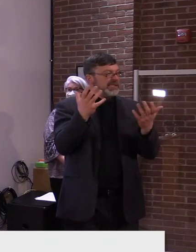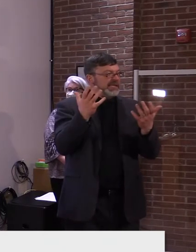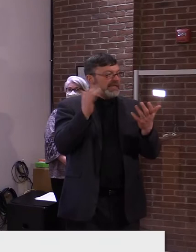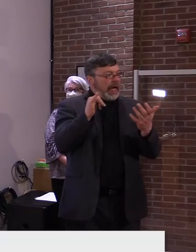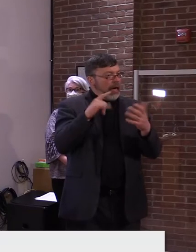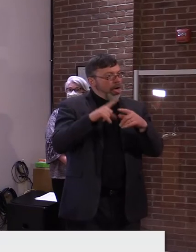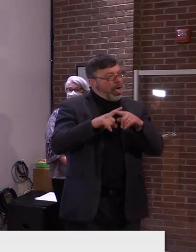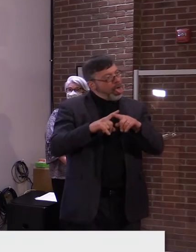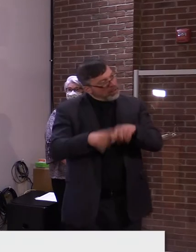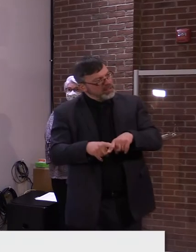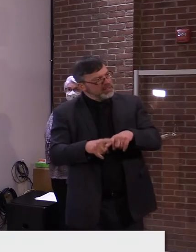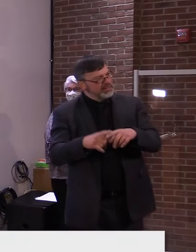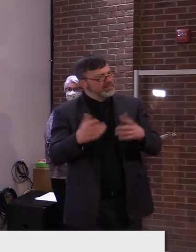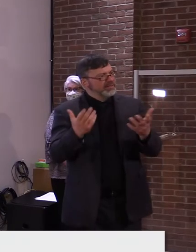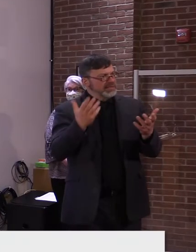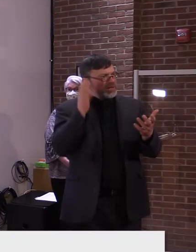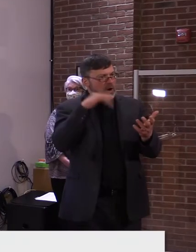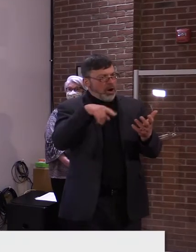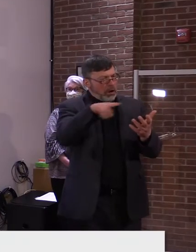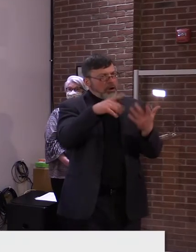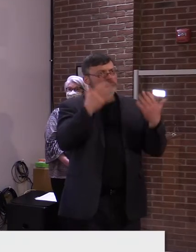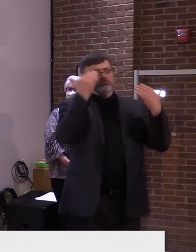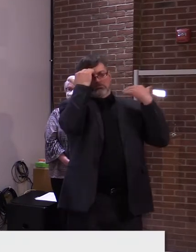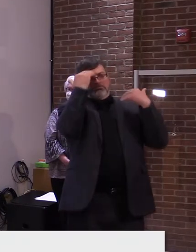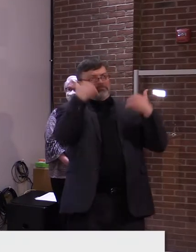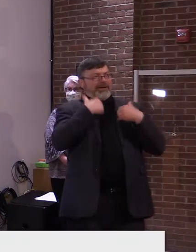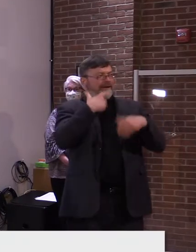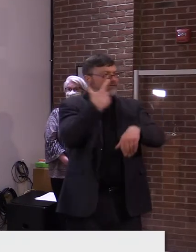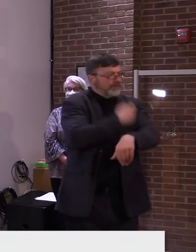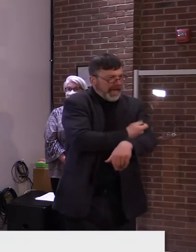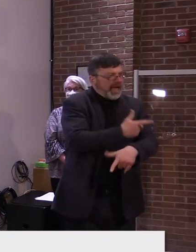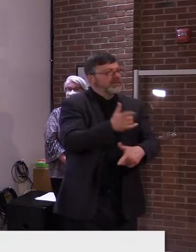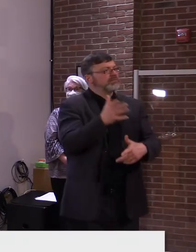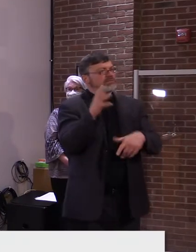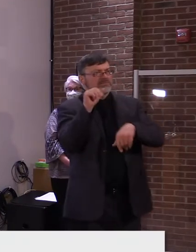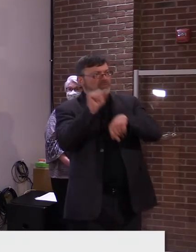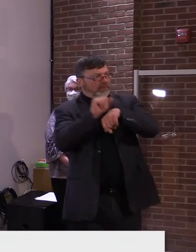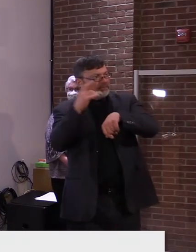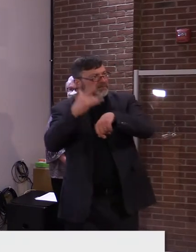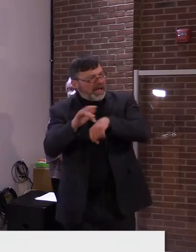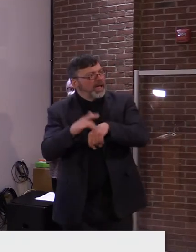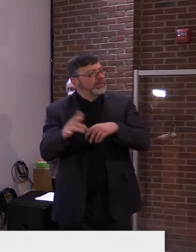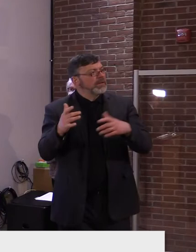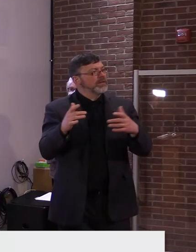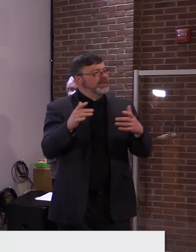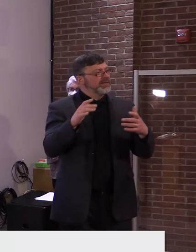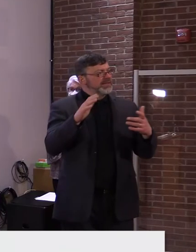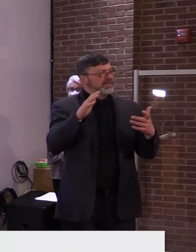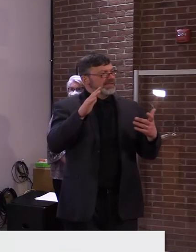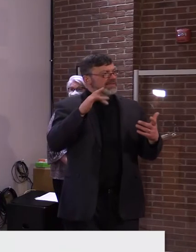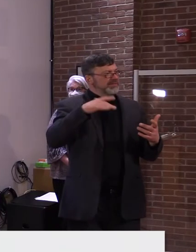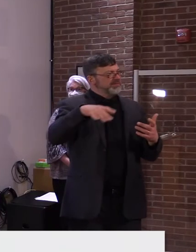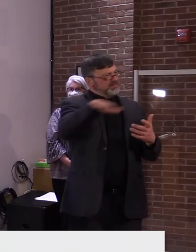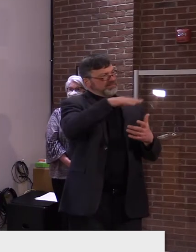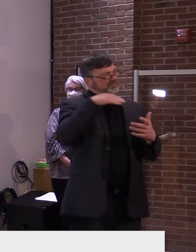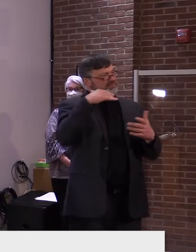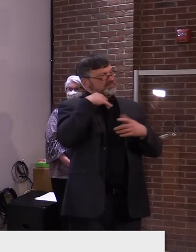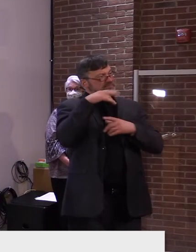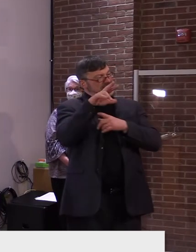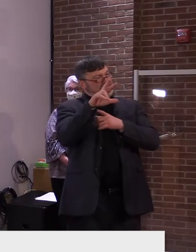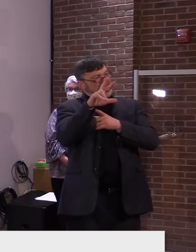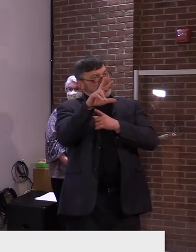afloat in a lot of respects, especially with the $300 that's being added to the weekly